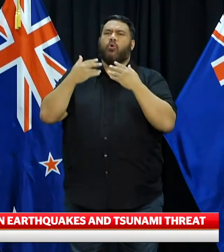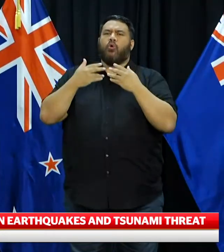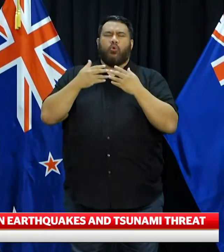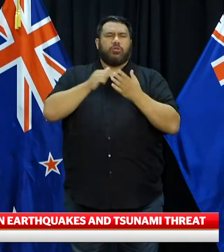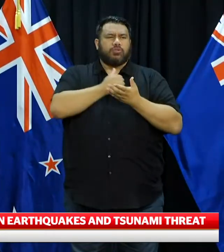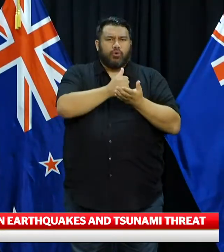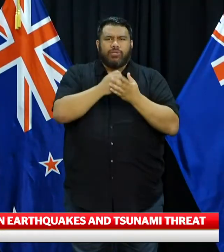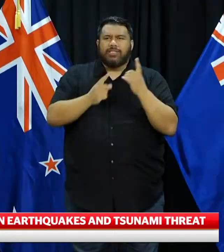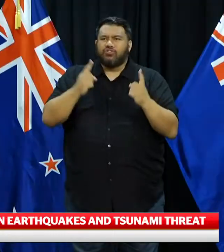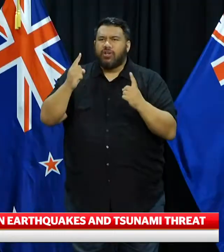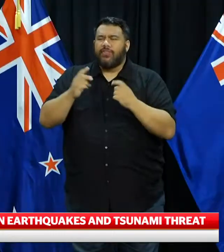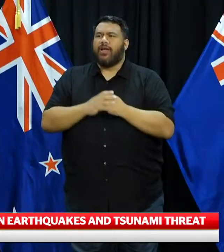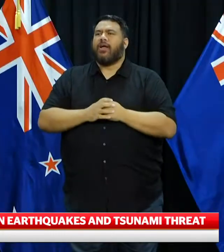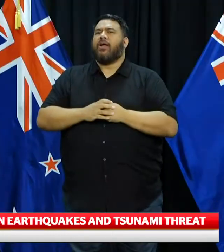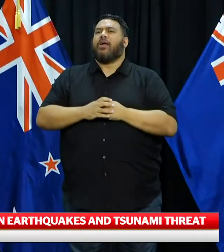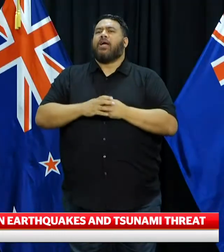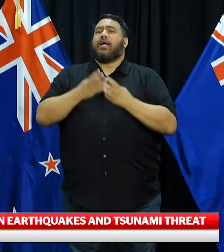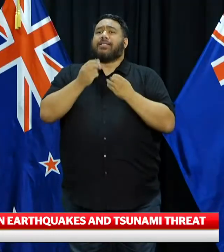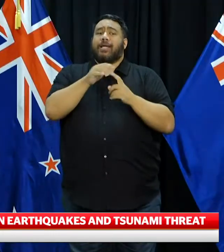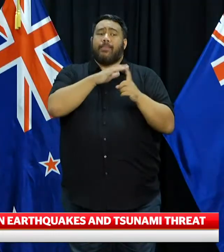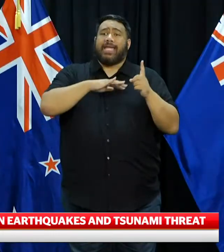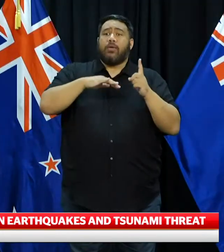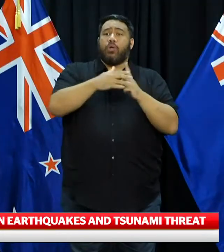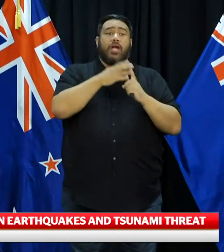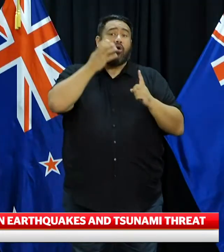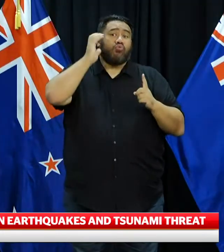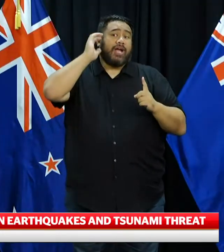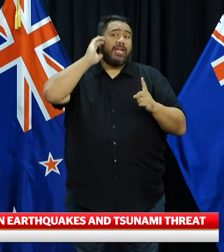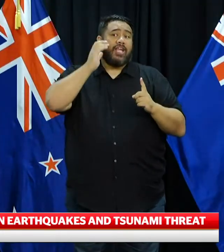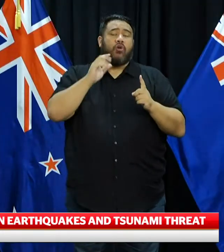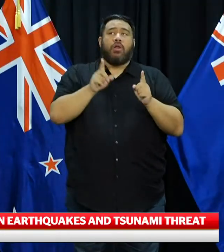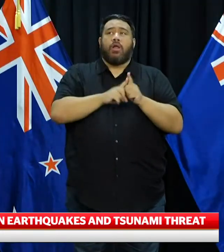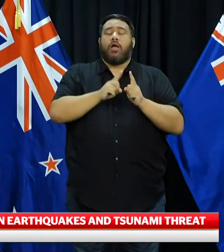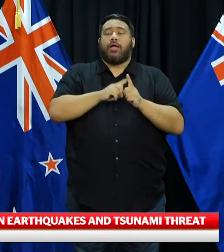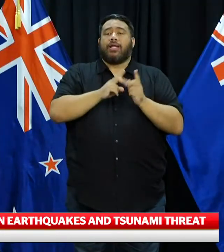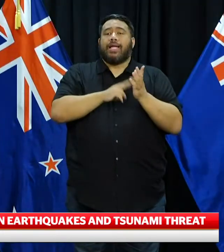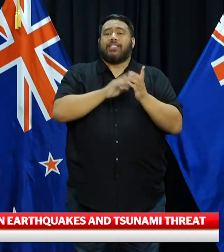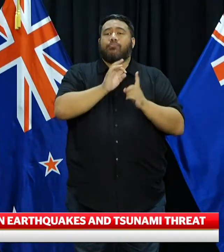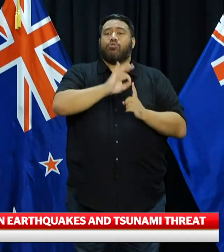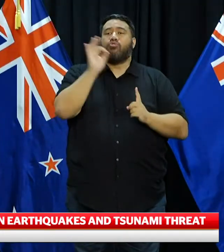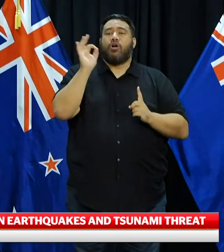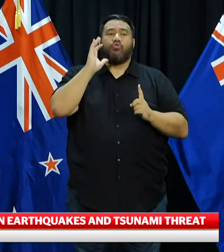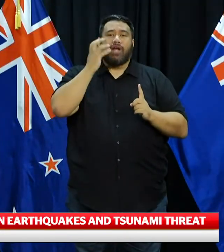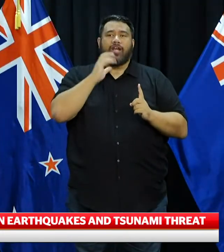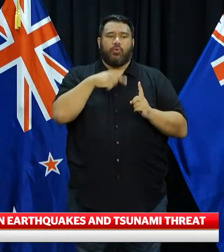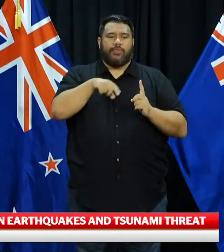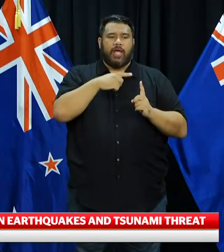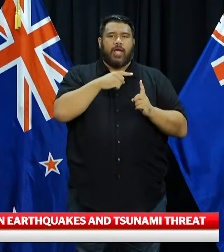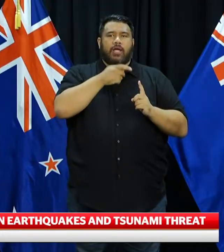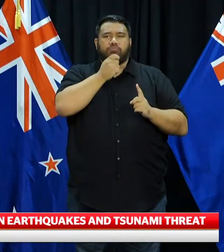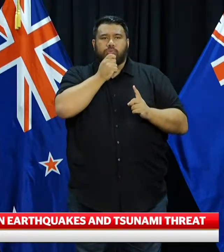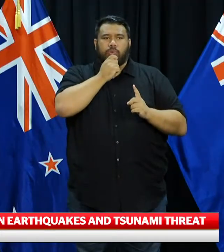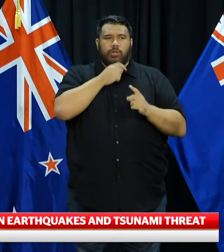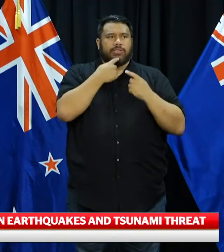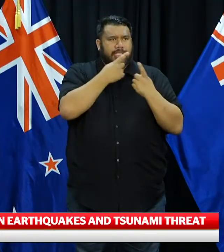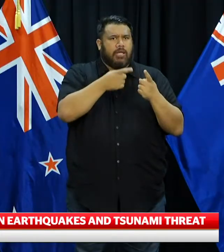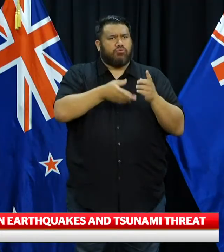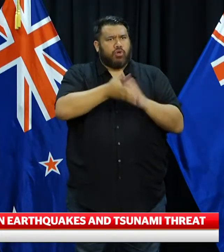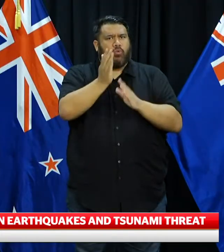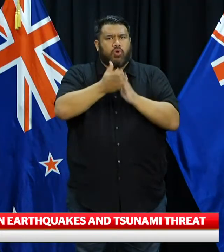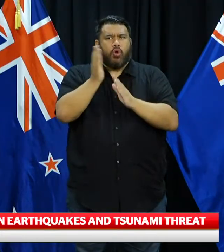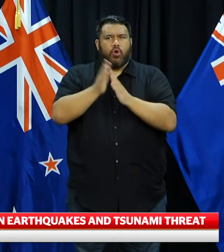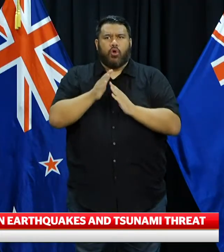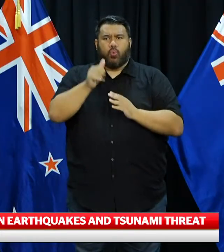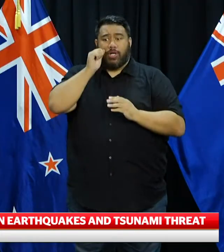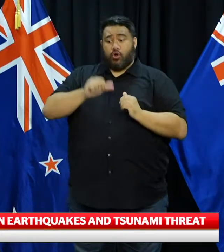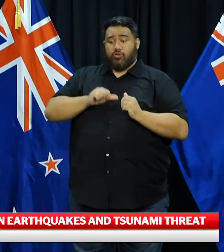be. You've got people like Ngāti Piro Radio that are on the lines to everybody. Those channels in those particularly rural communities are